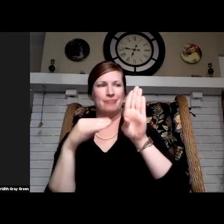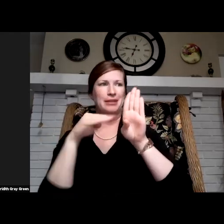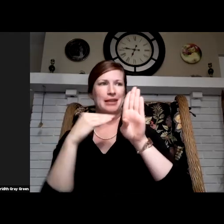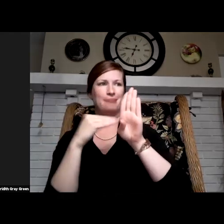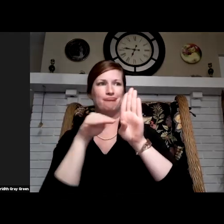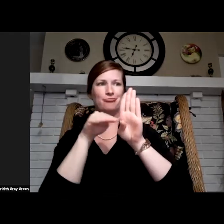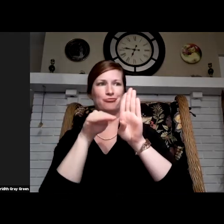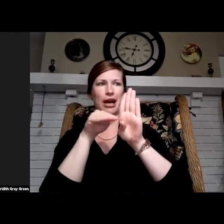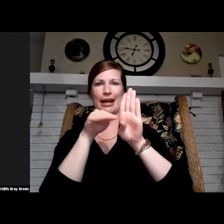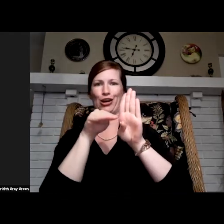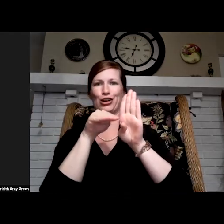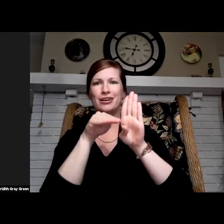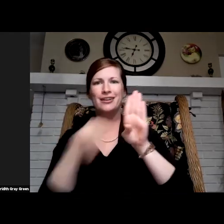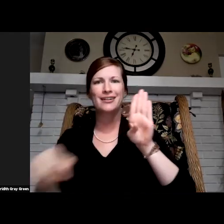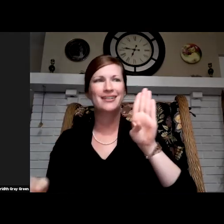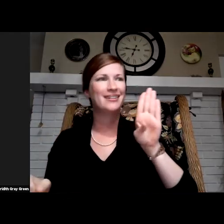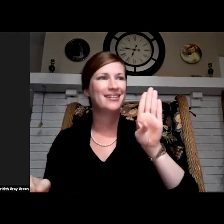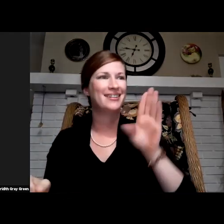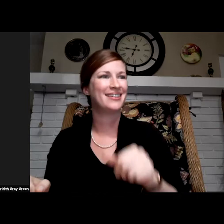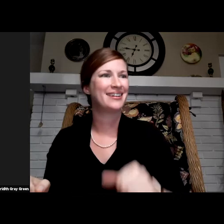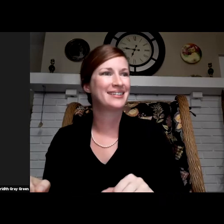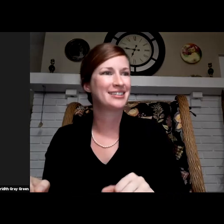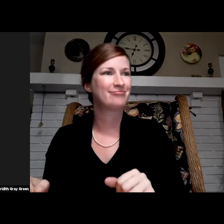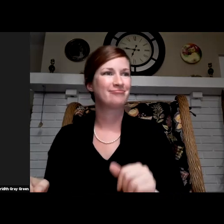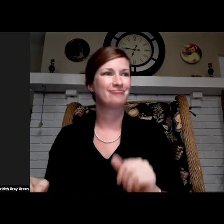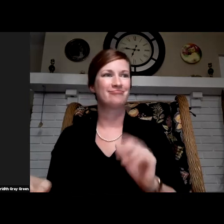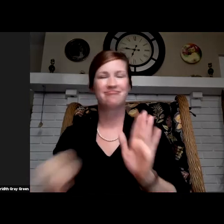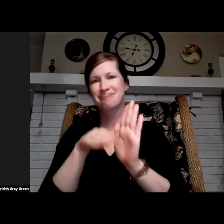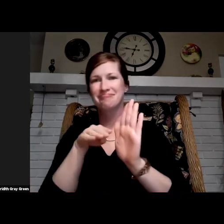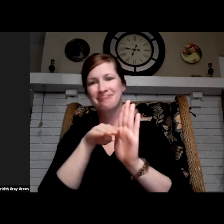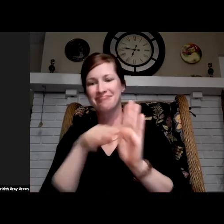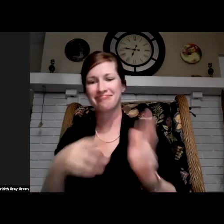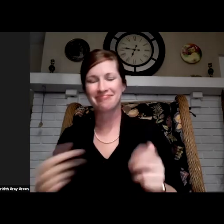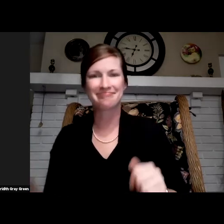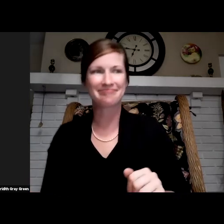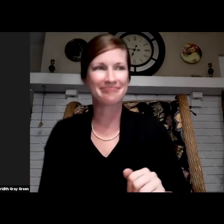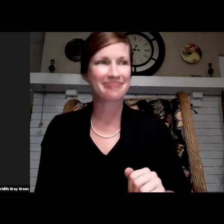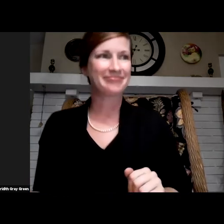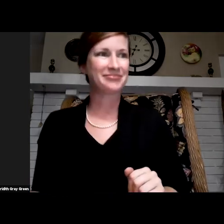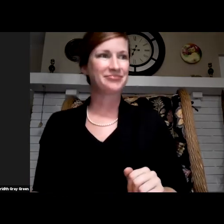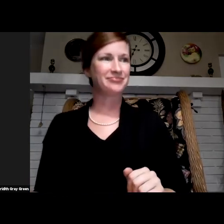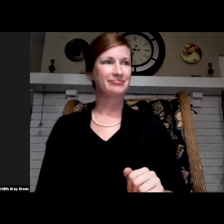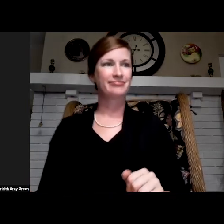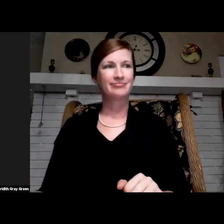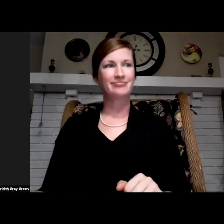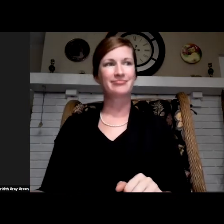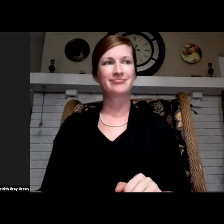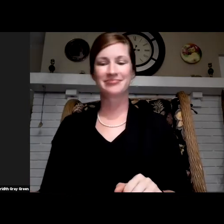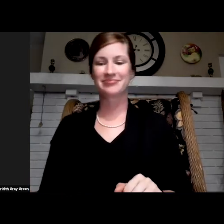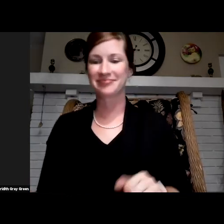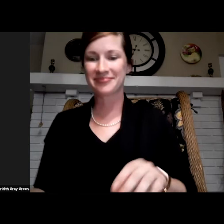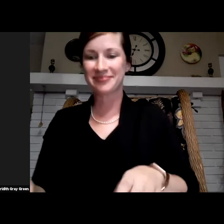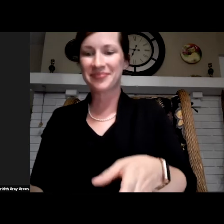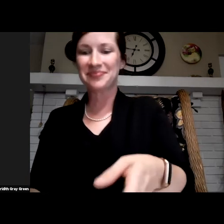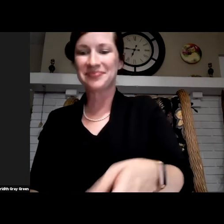When I was standing next to it, I would say I might have gone halfway up the piece. So it's really, really large.